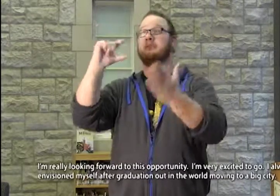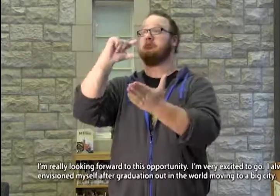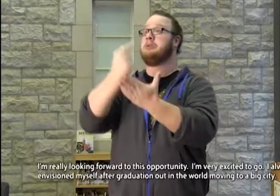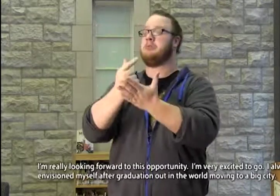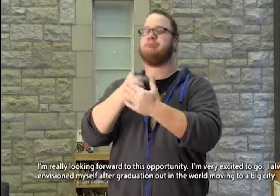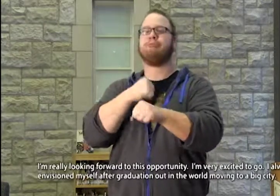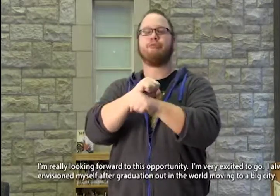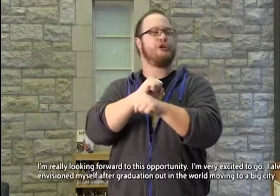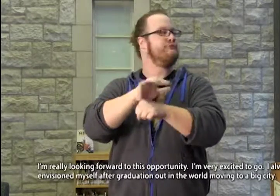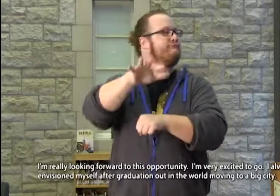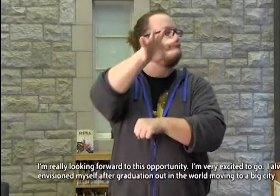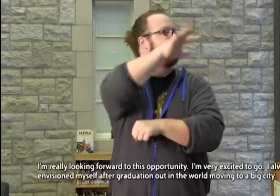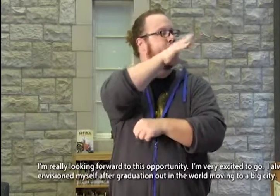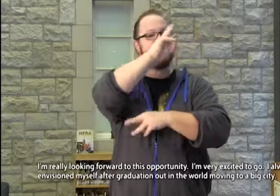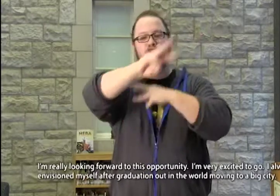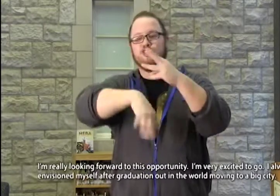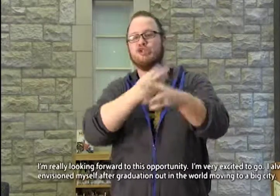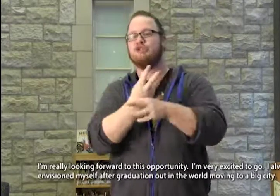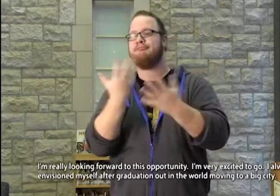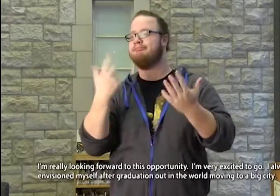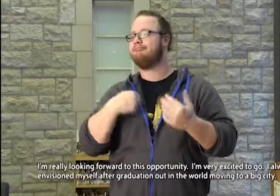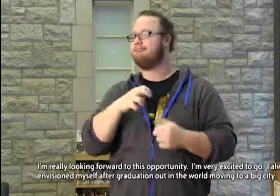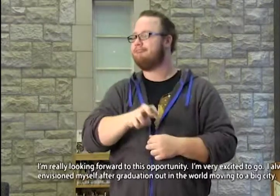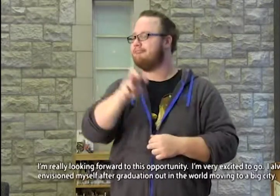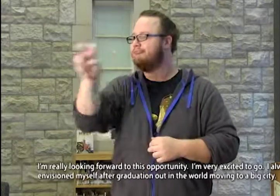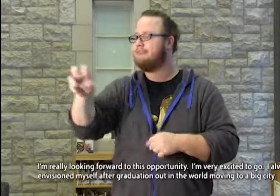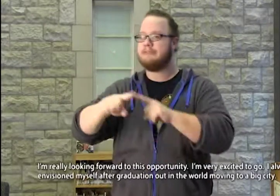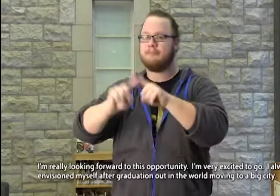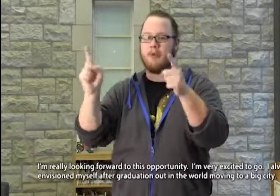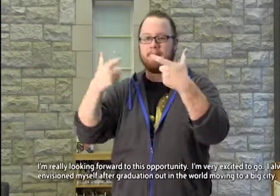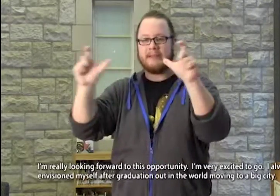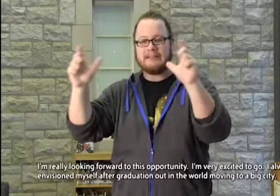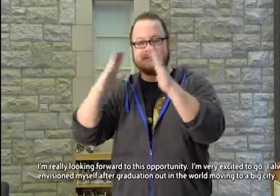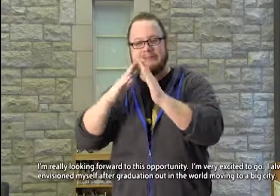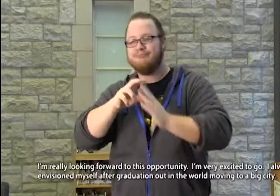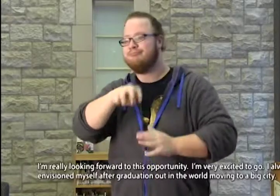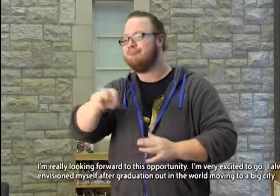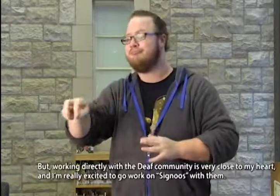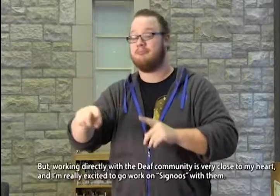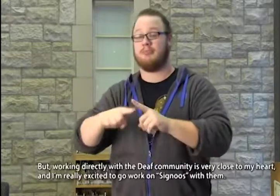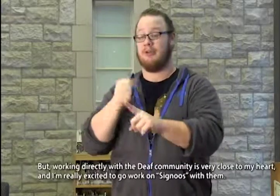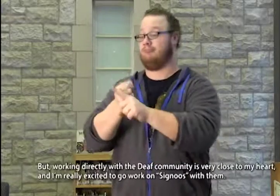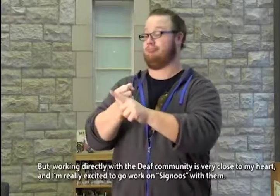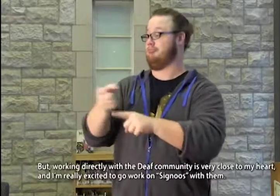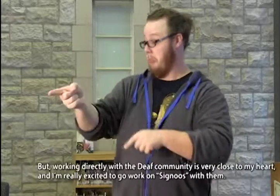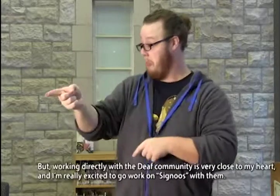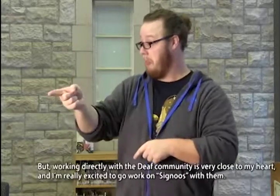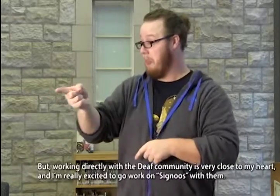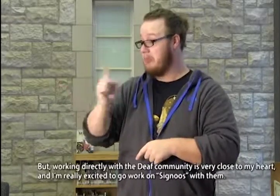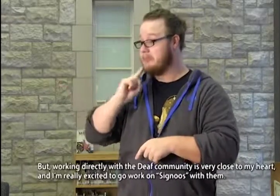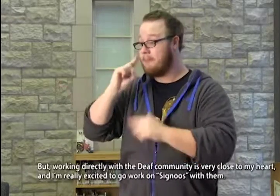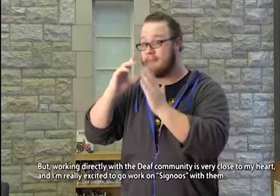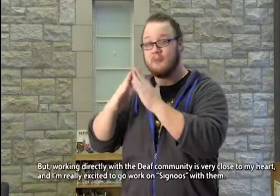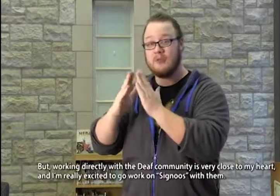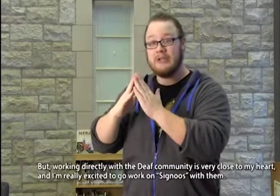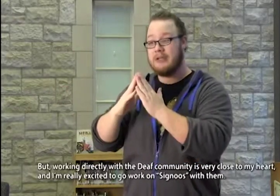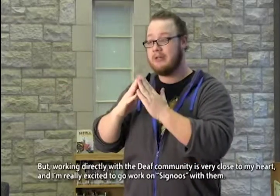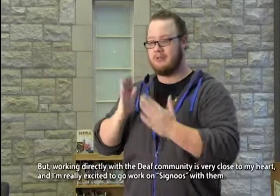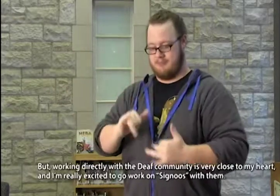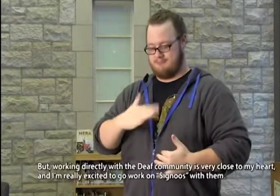I always envisioned myself after graduation, out in the world, moving to a big city, but working directly